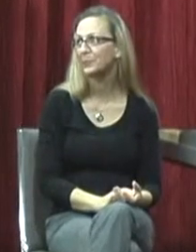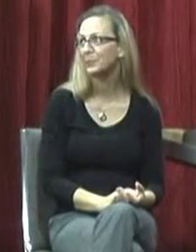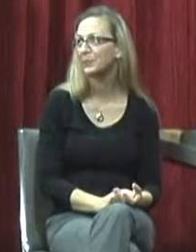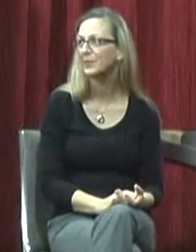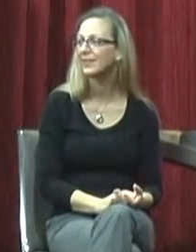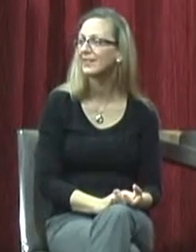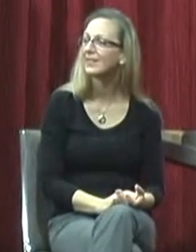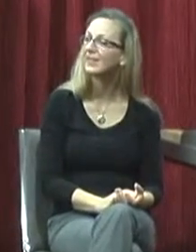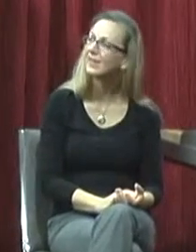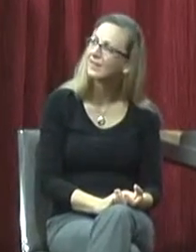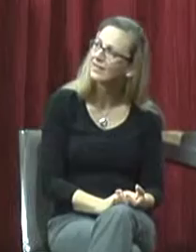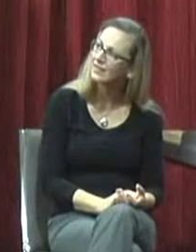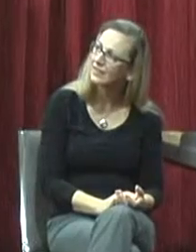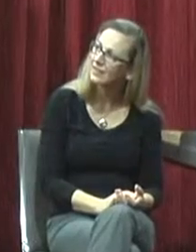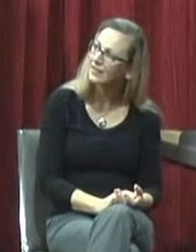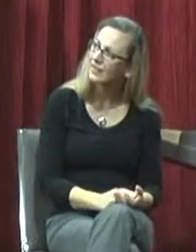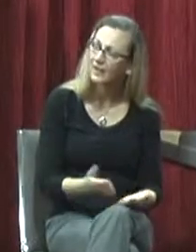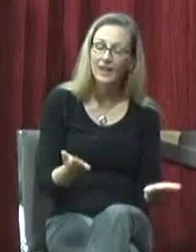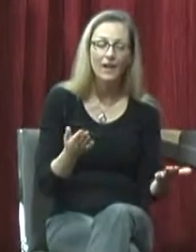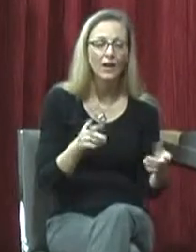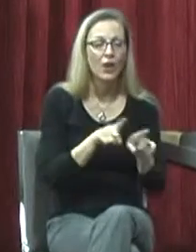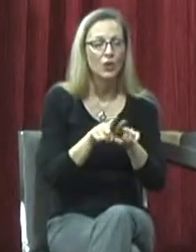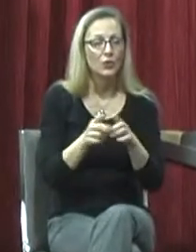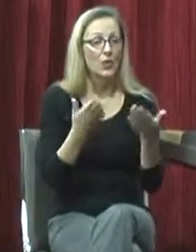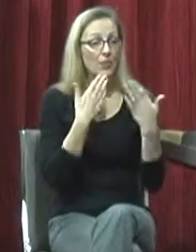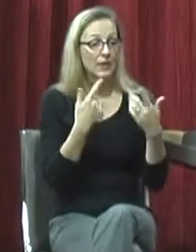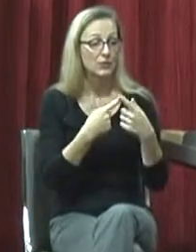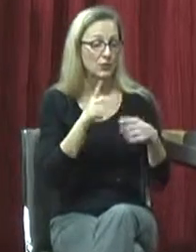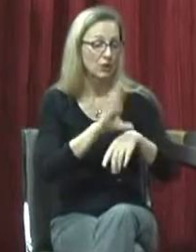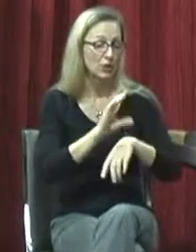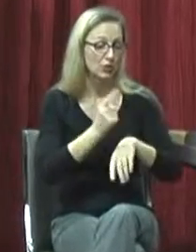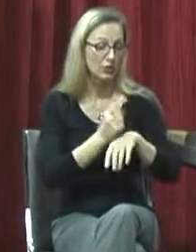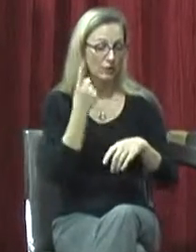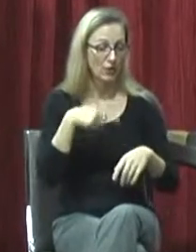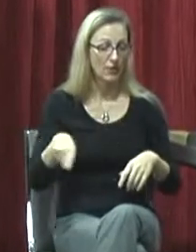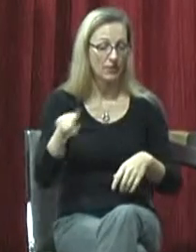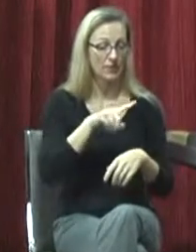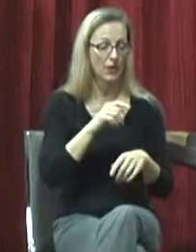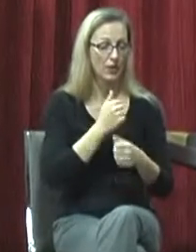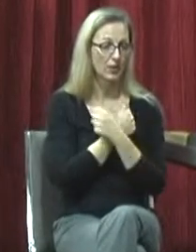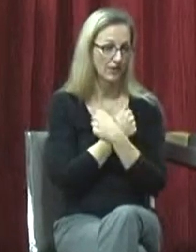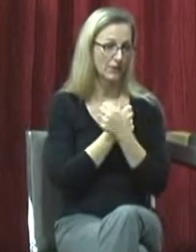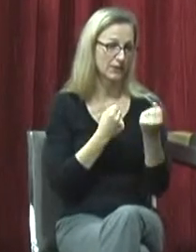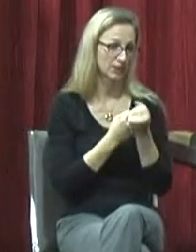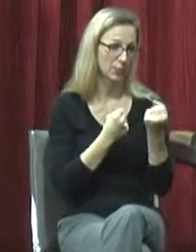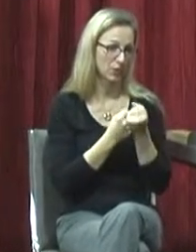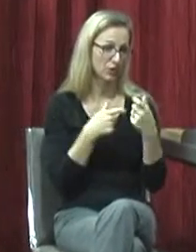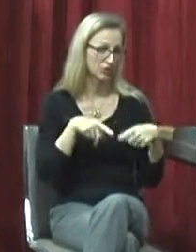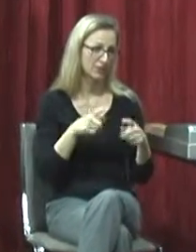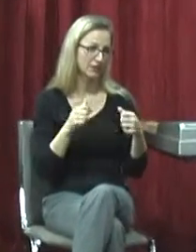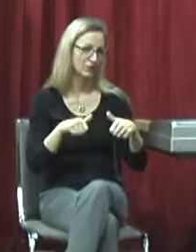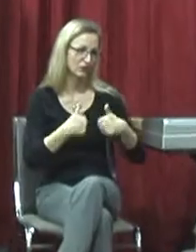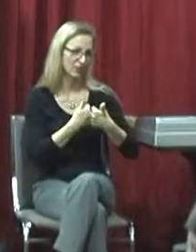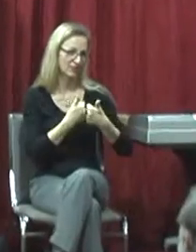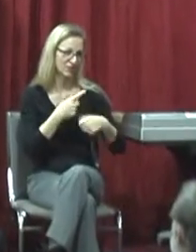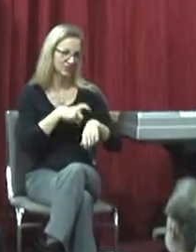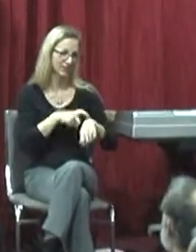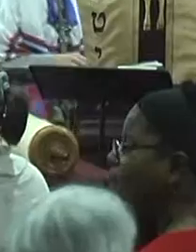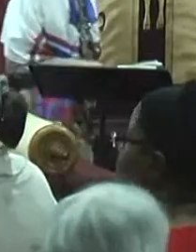Last line, thanks to the congregation for their love and support during this challenging time. So thank all of